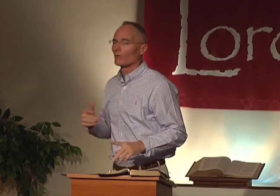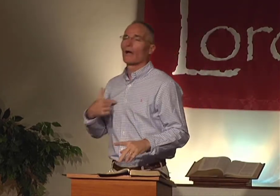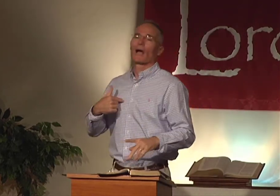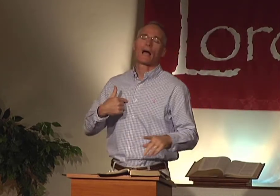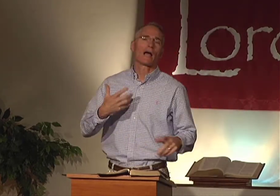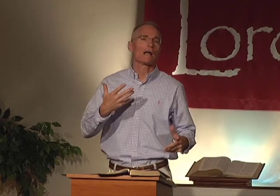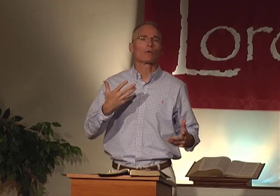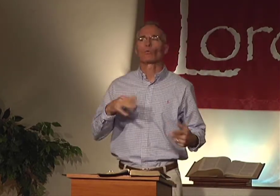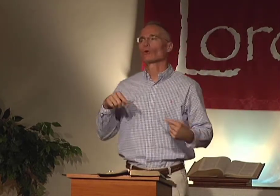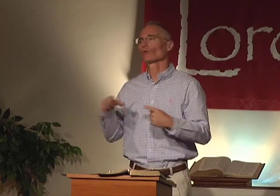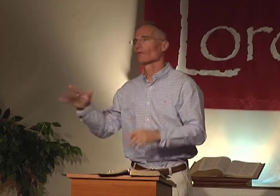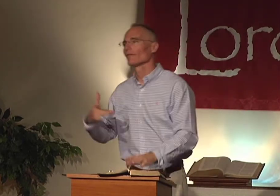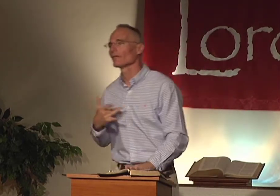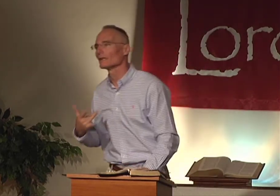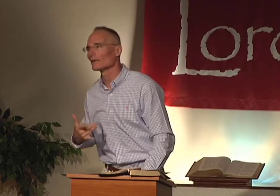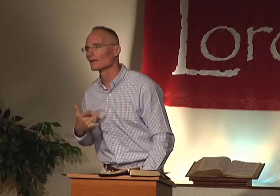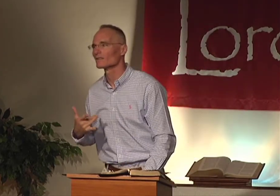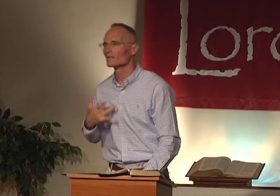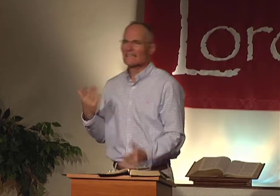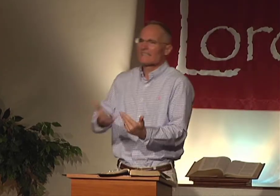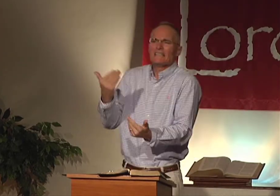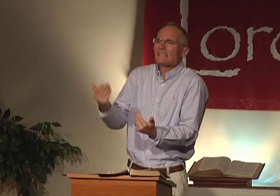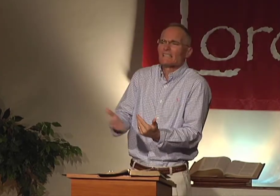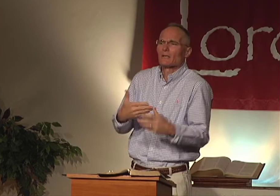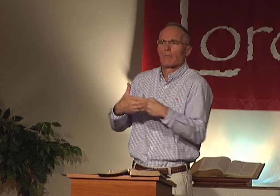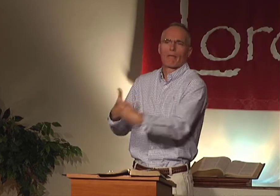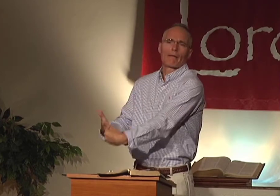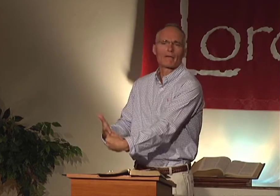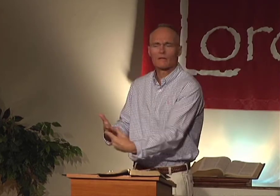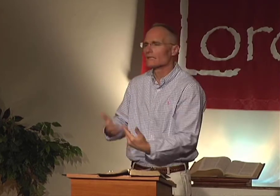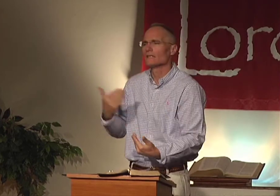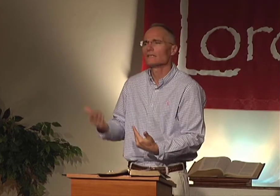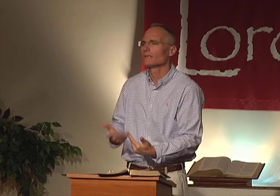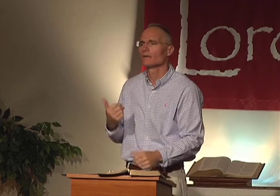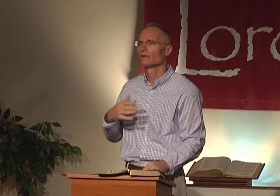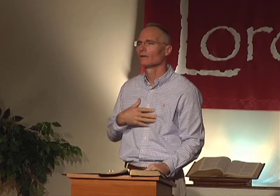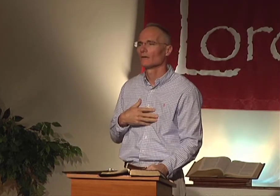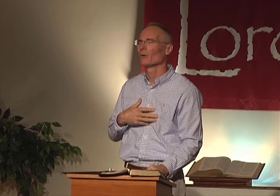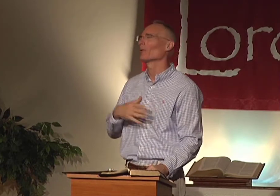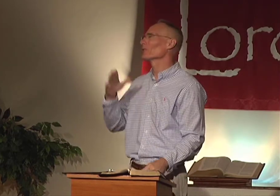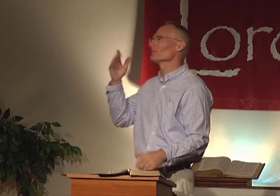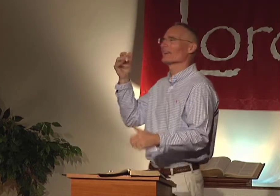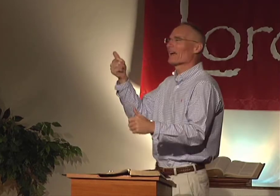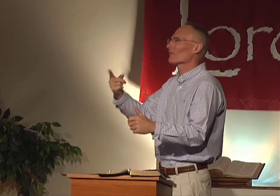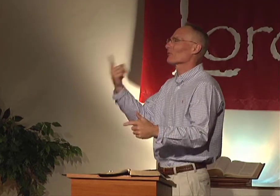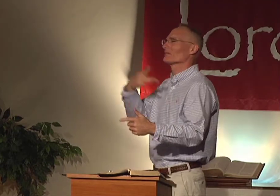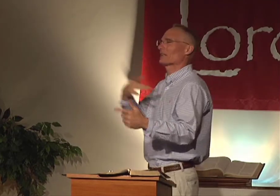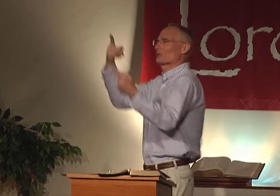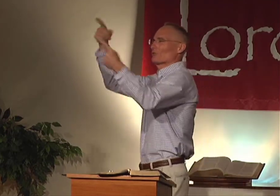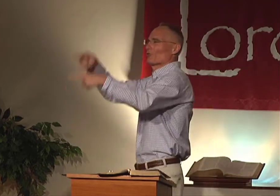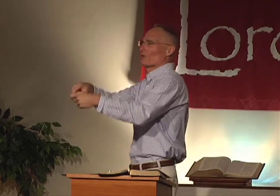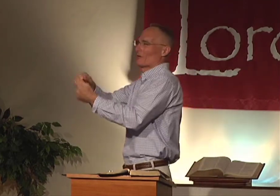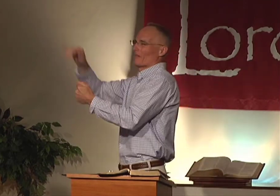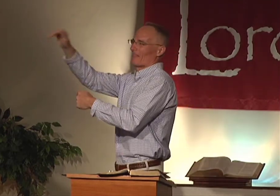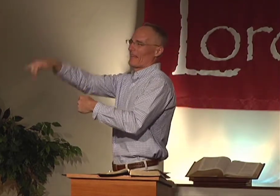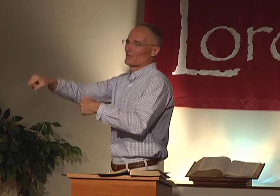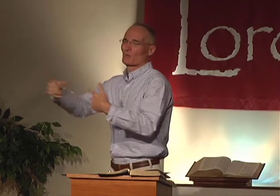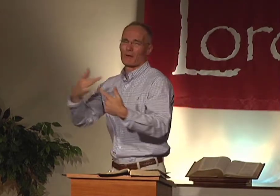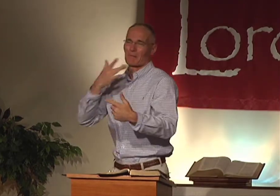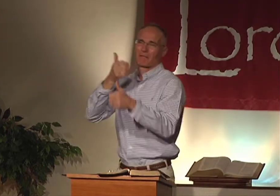don't want to upset people. I don't want to hurt people's feelings. It's not easy to bend. It's not. Everyone has to agree